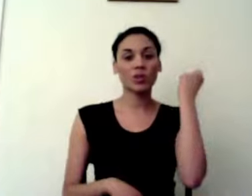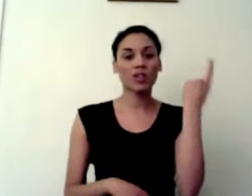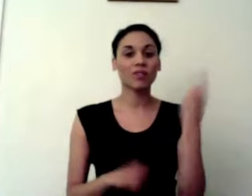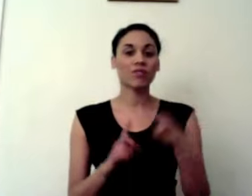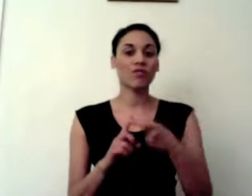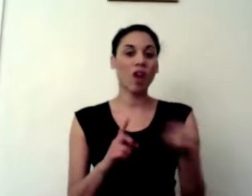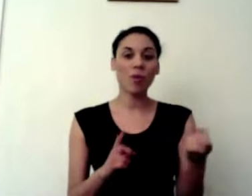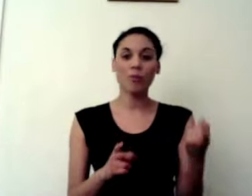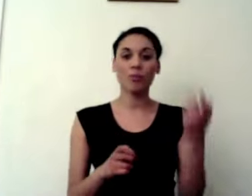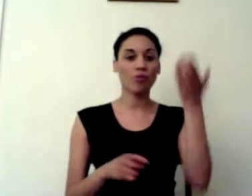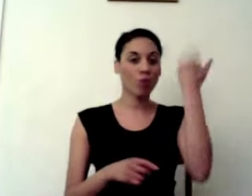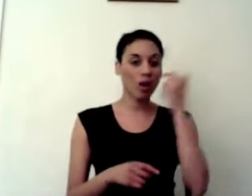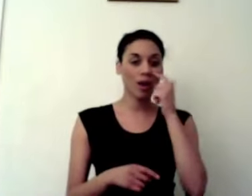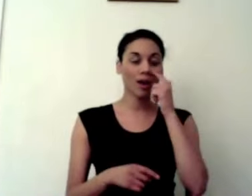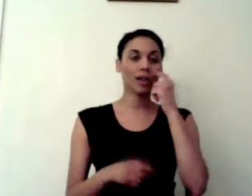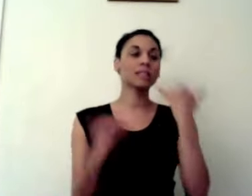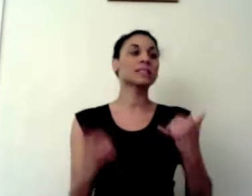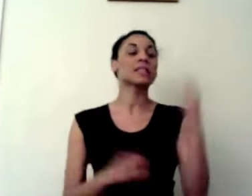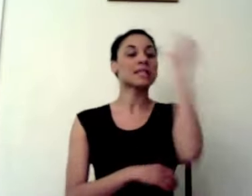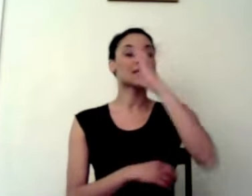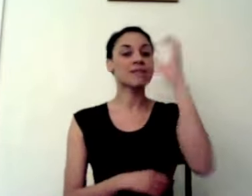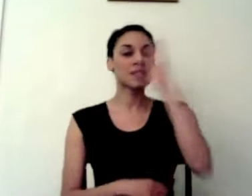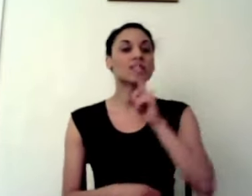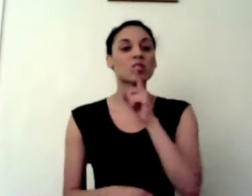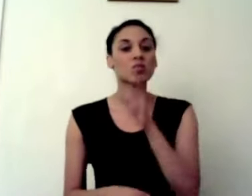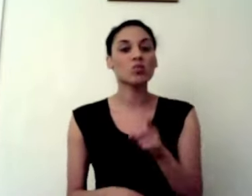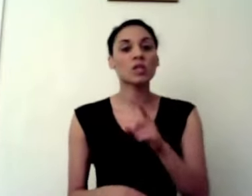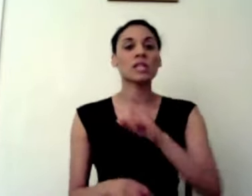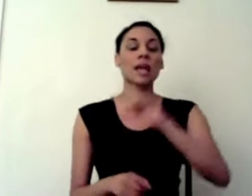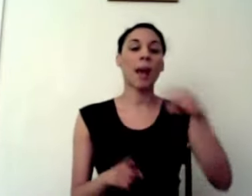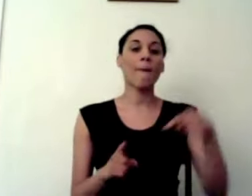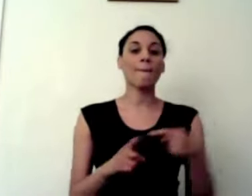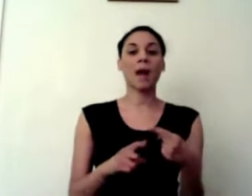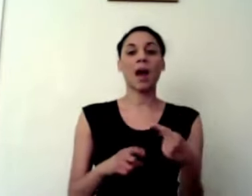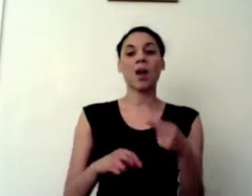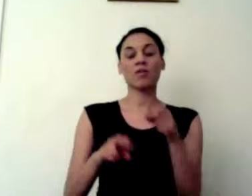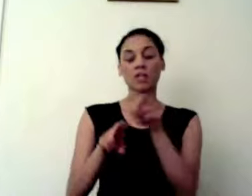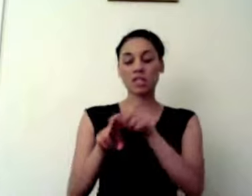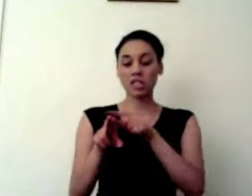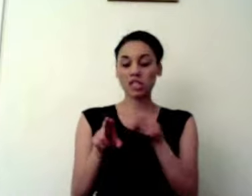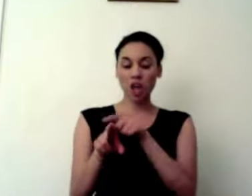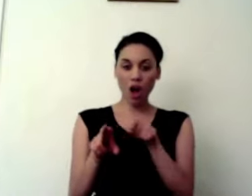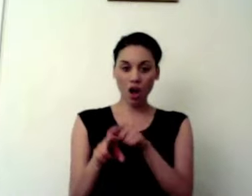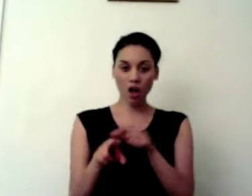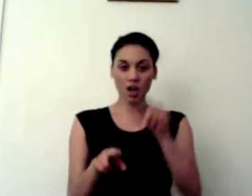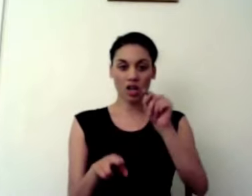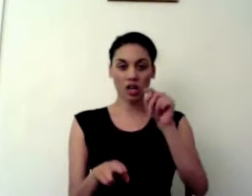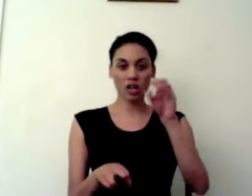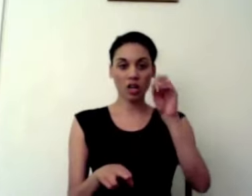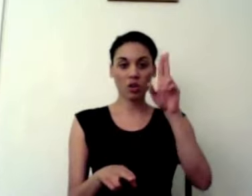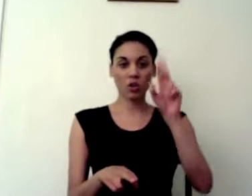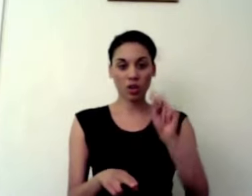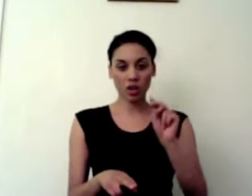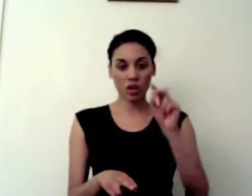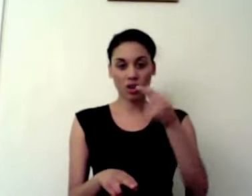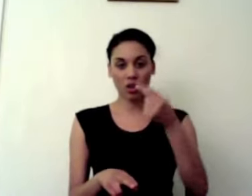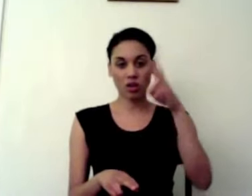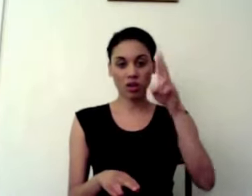investigation is really about the tongue. When you first taste food, it just seems like it's good or it's bad. But what I've